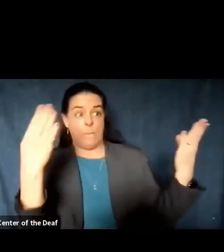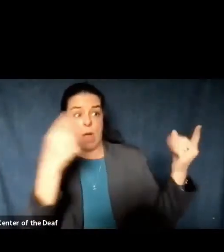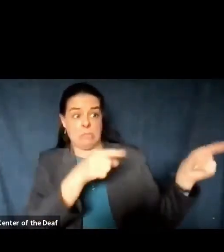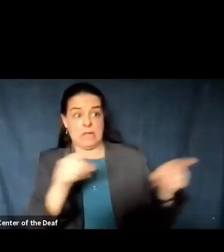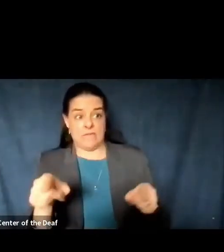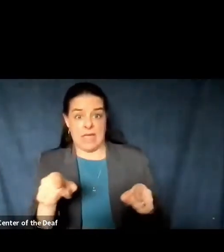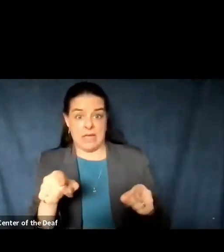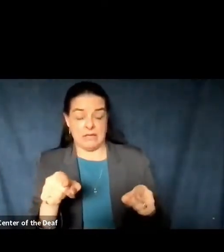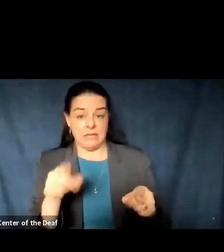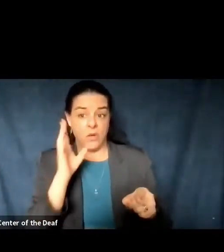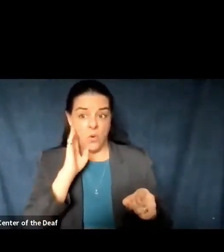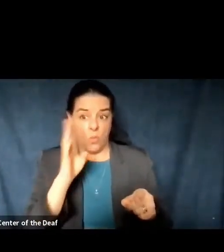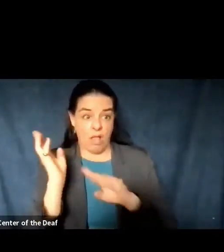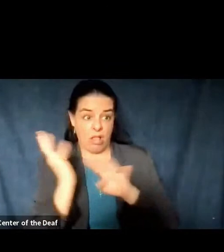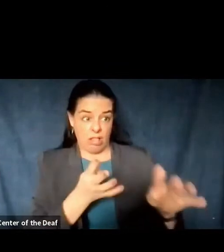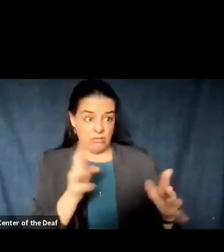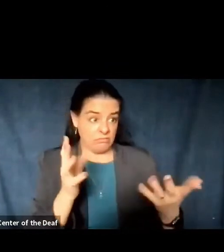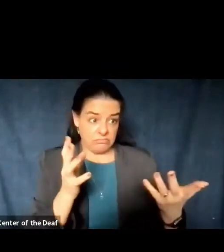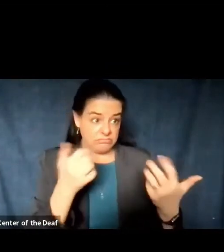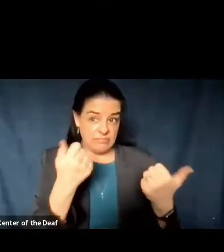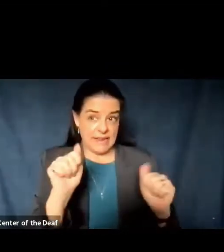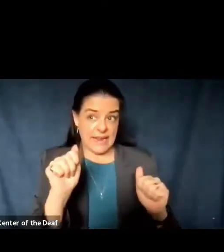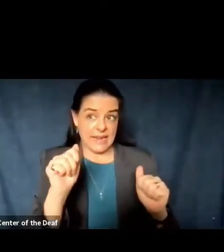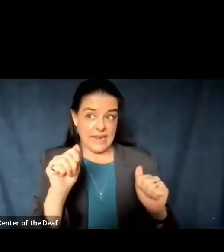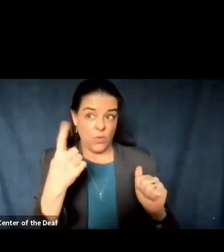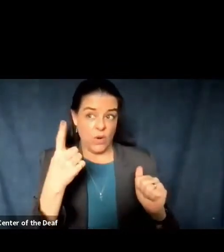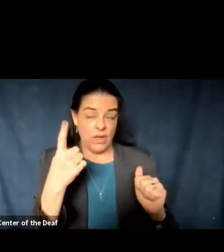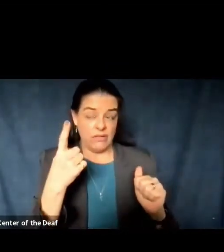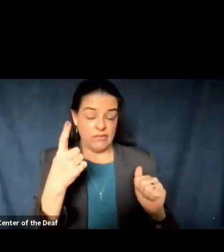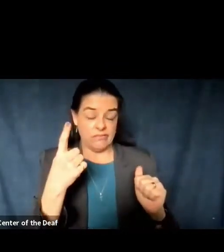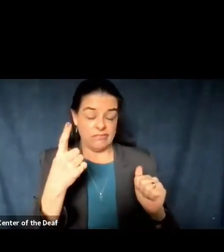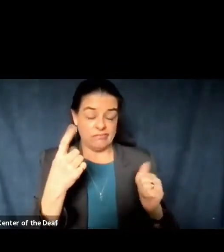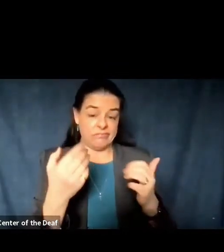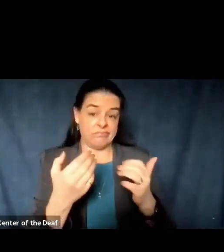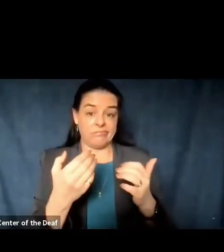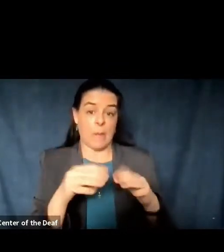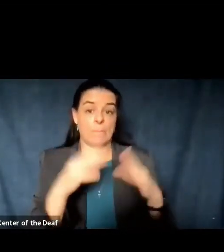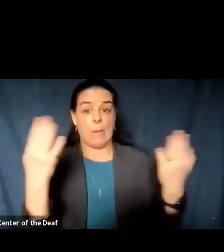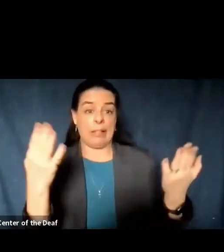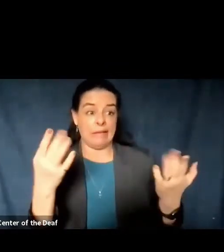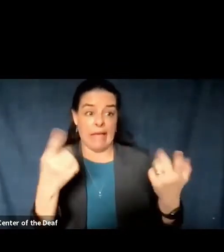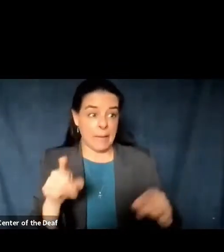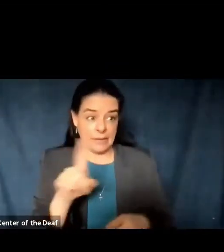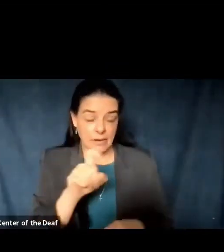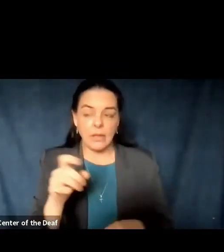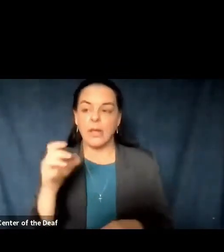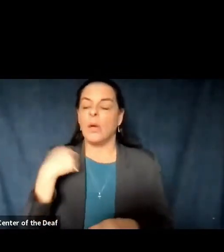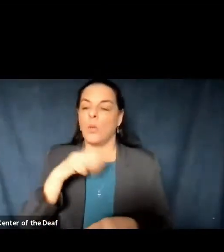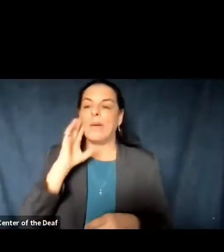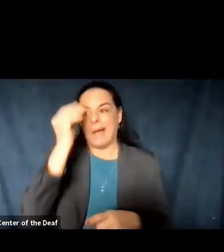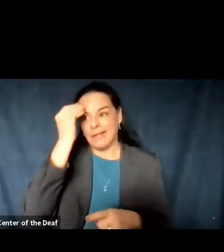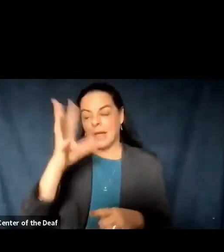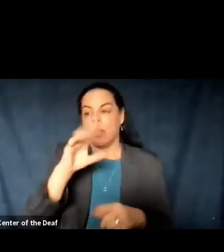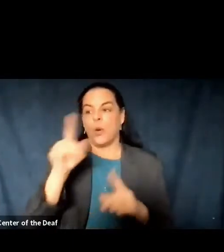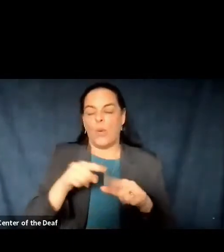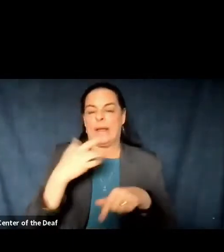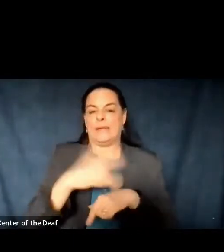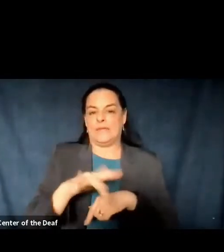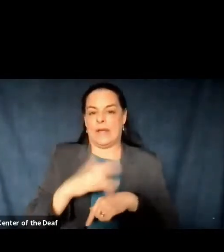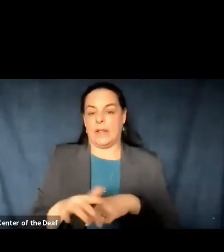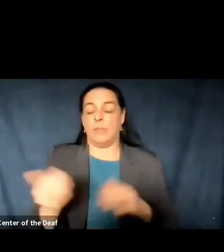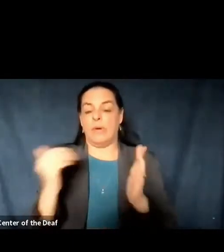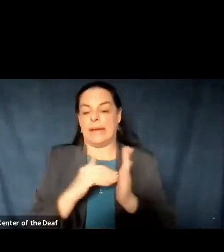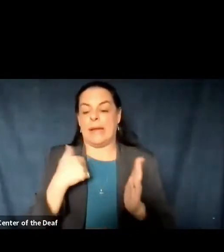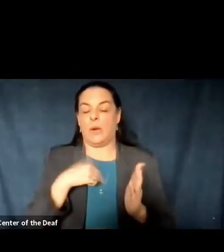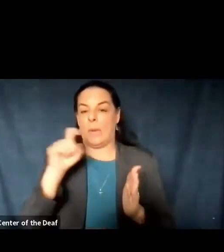place? We will put out new vaccine appointments as soon as they become available. And we, again, have